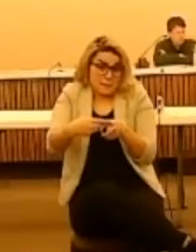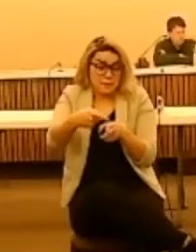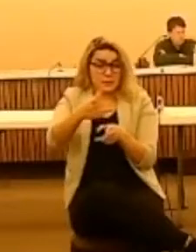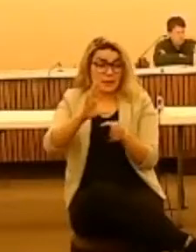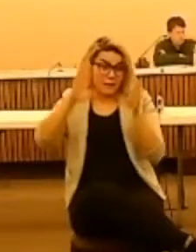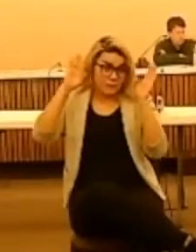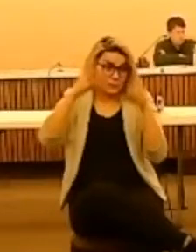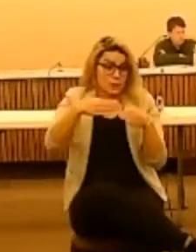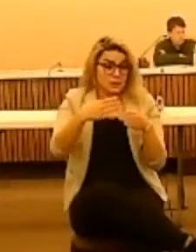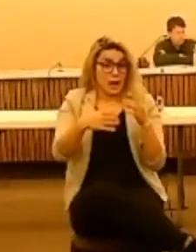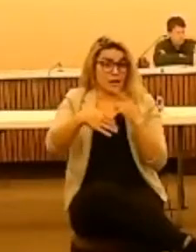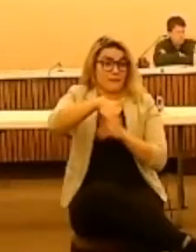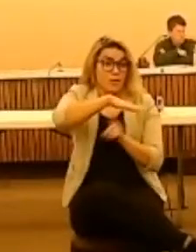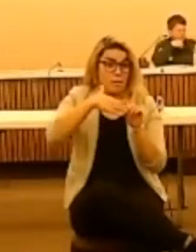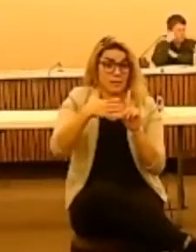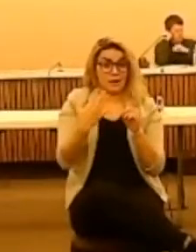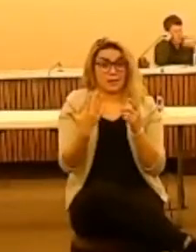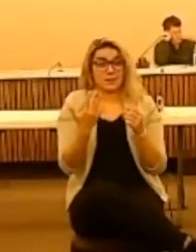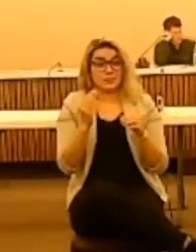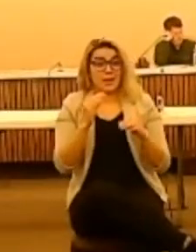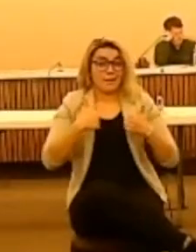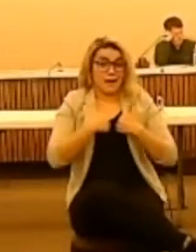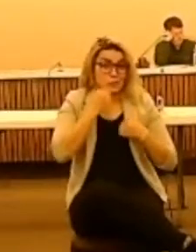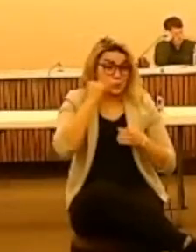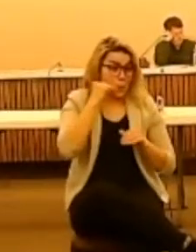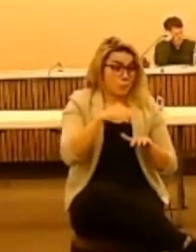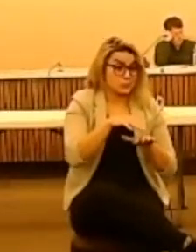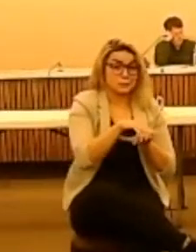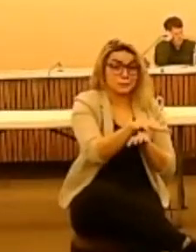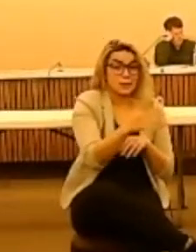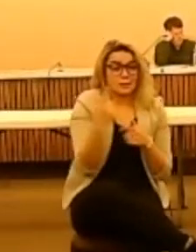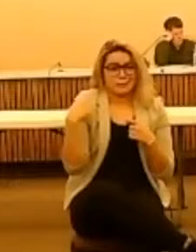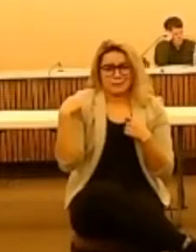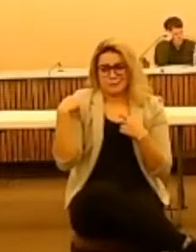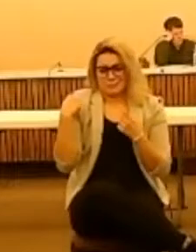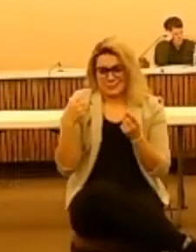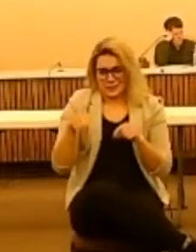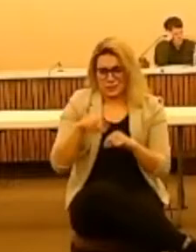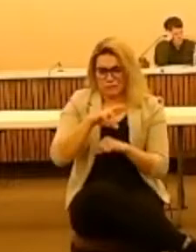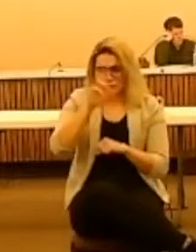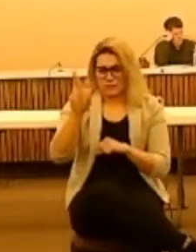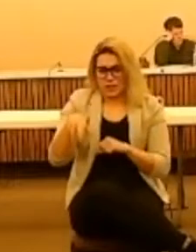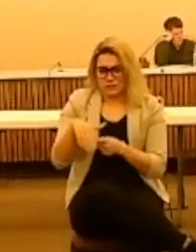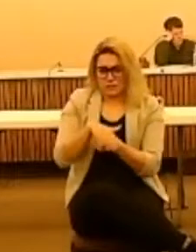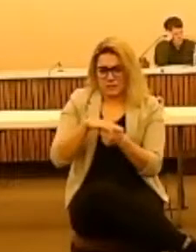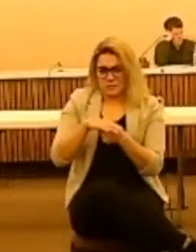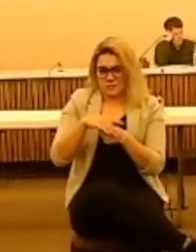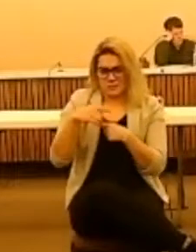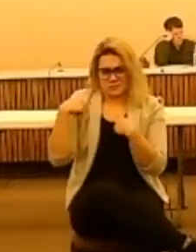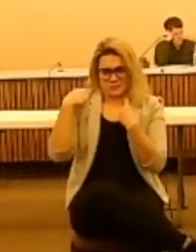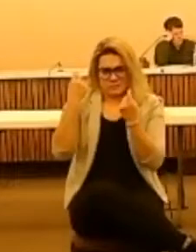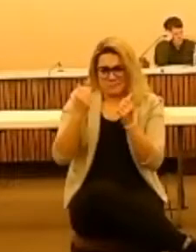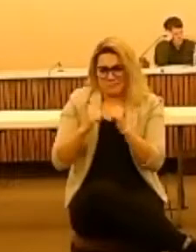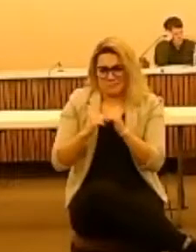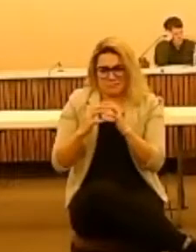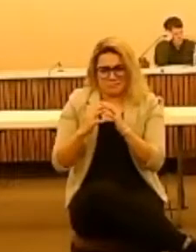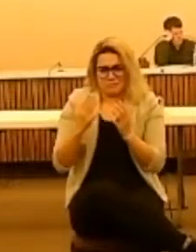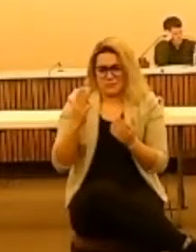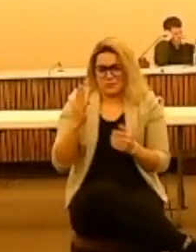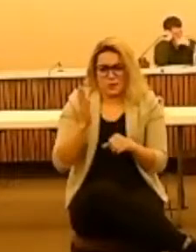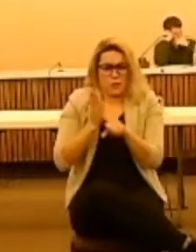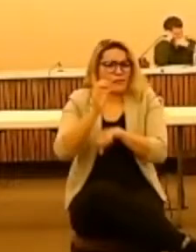habitat. They've been in business in the Rochester area since I started over 20 years ago.